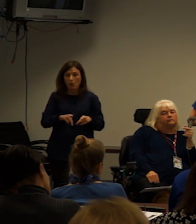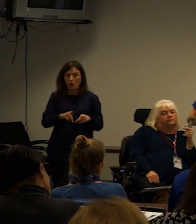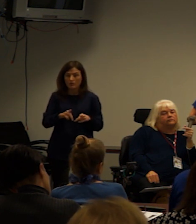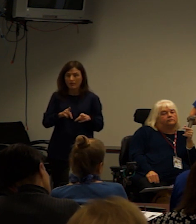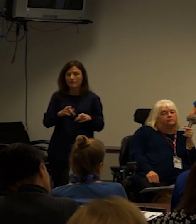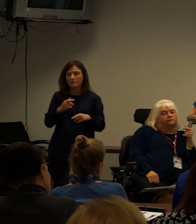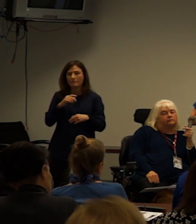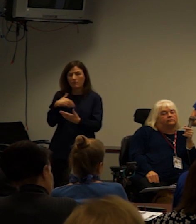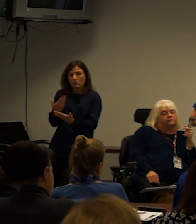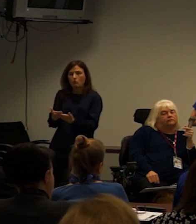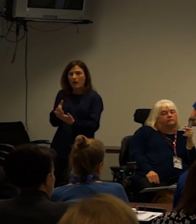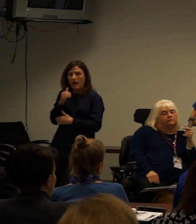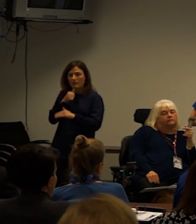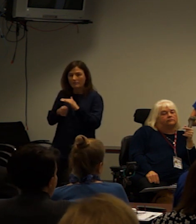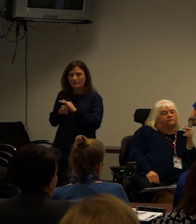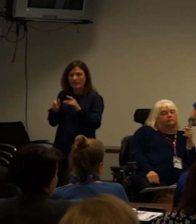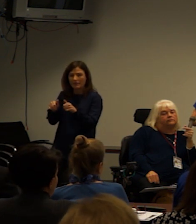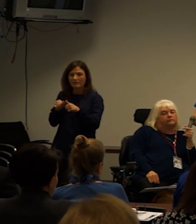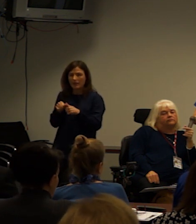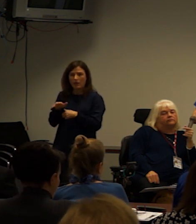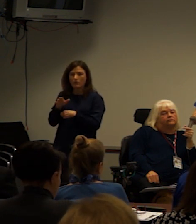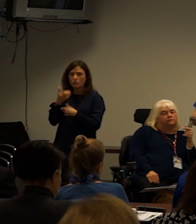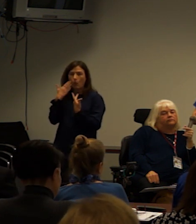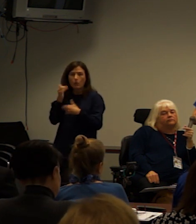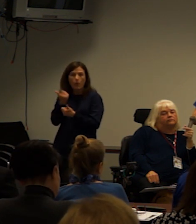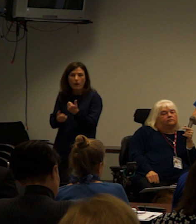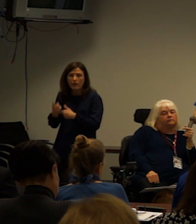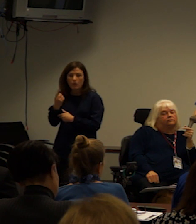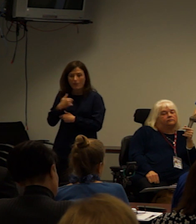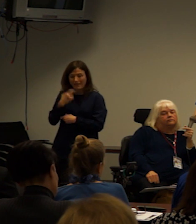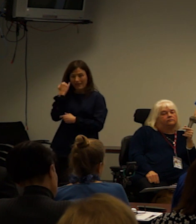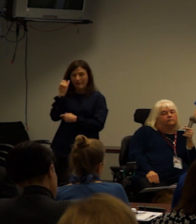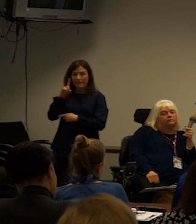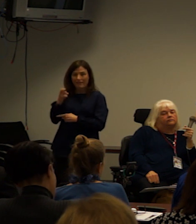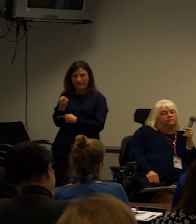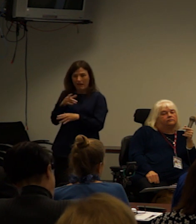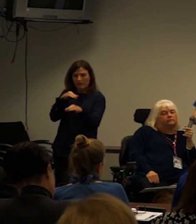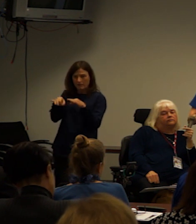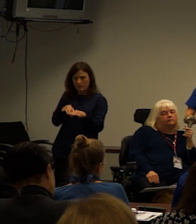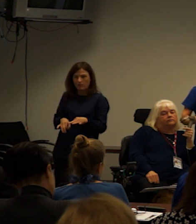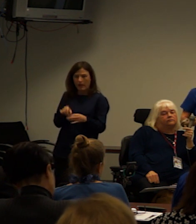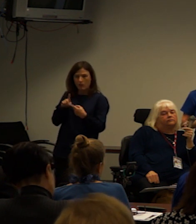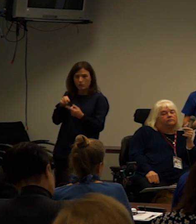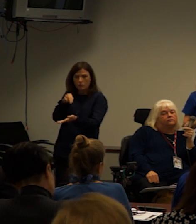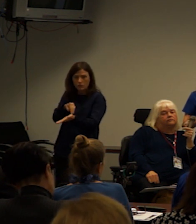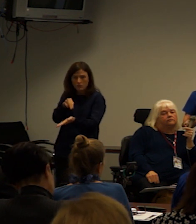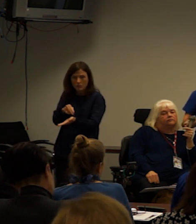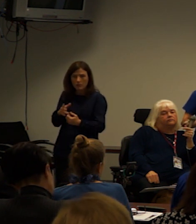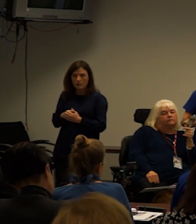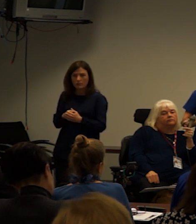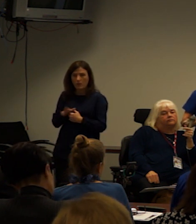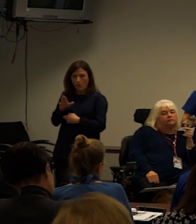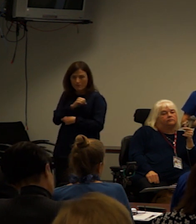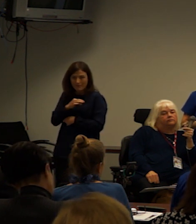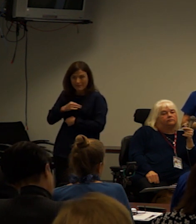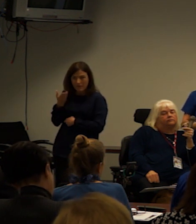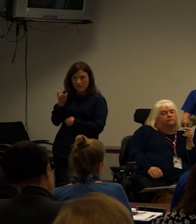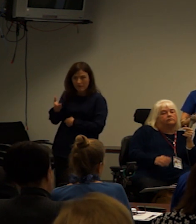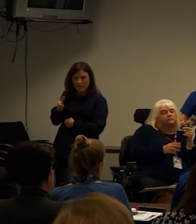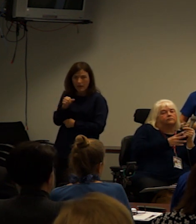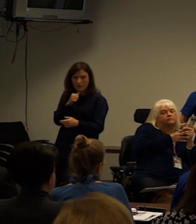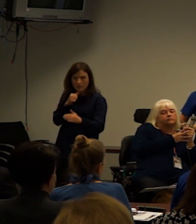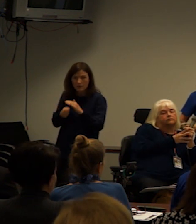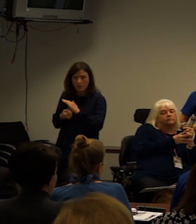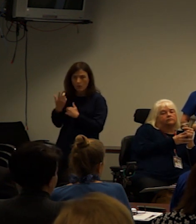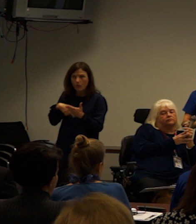a location where they don't know anybody, if they are not able to explain to the nurse on staff at the shelter